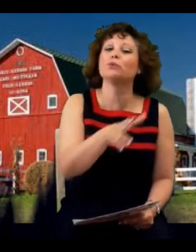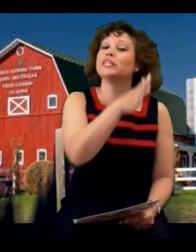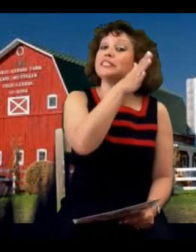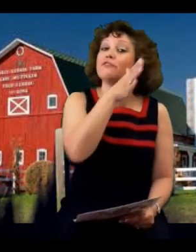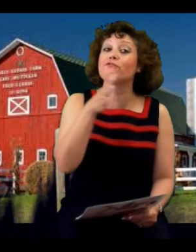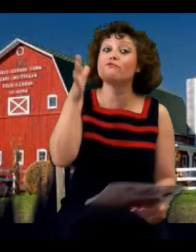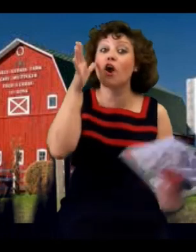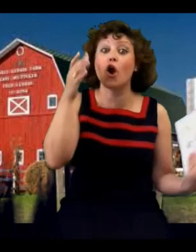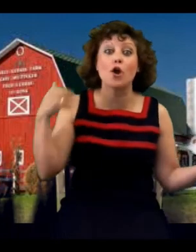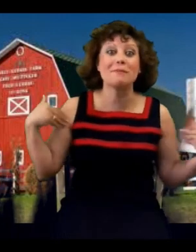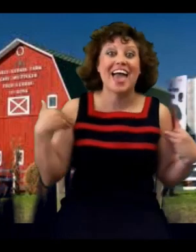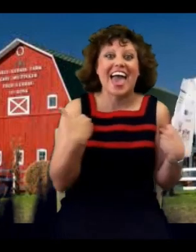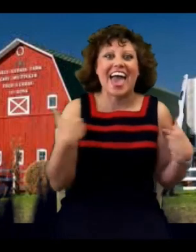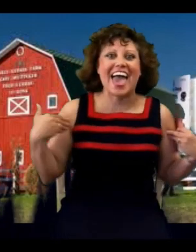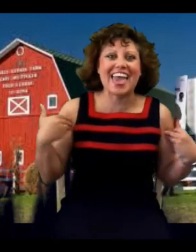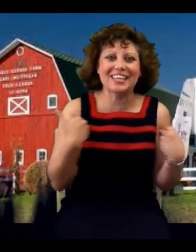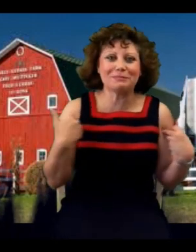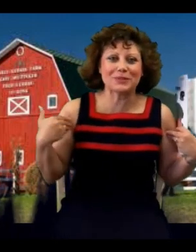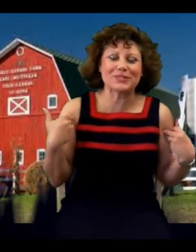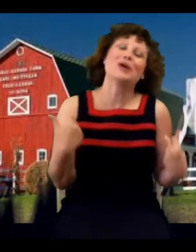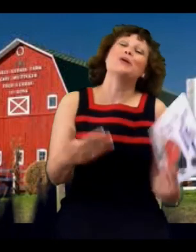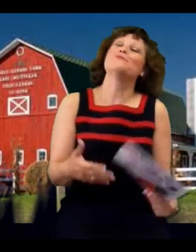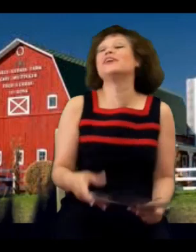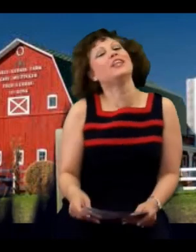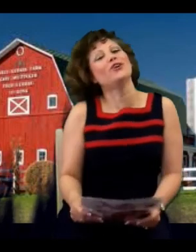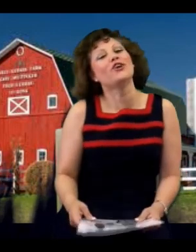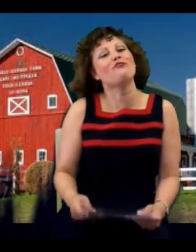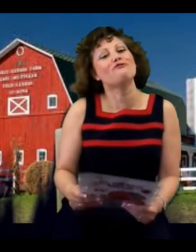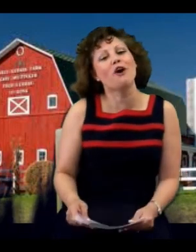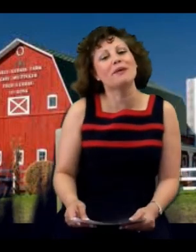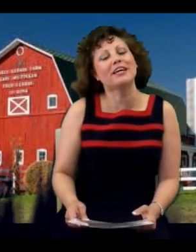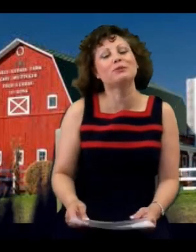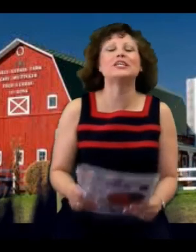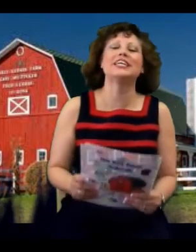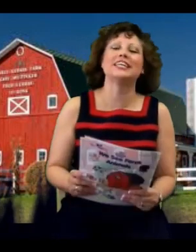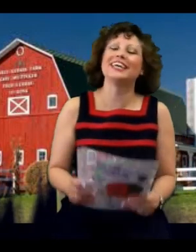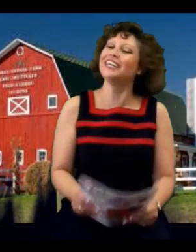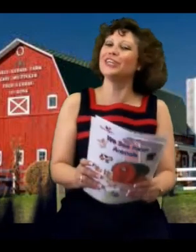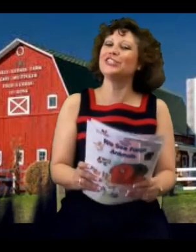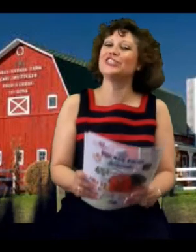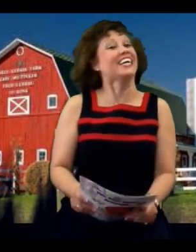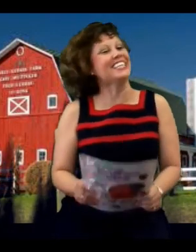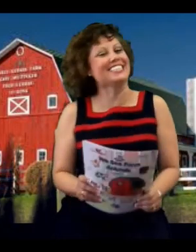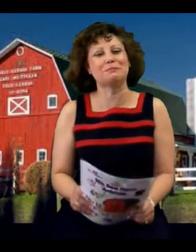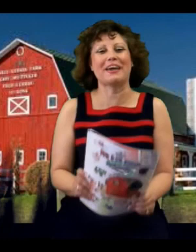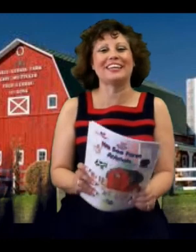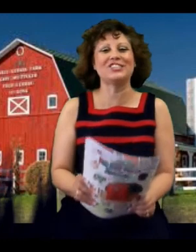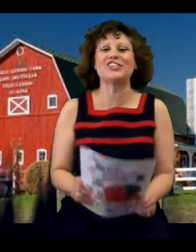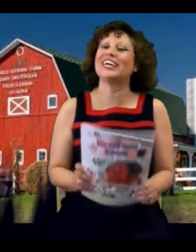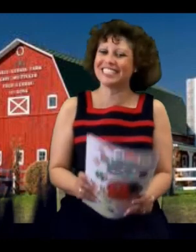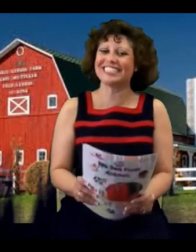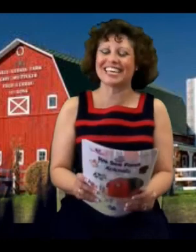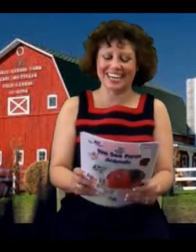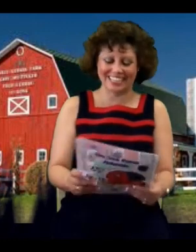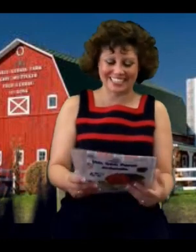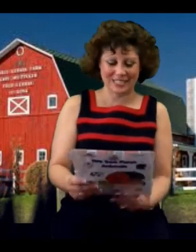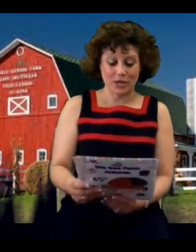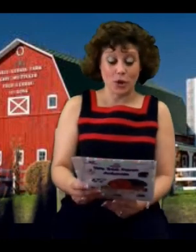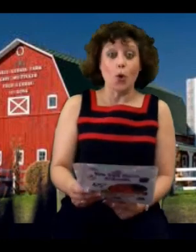going to see farm animals. We're going to learn our farm animals in English, in Spanish, and in sign.